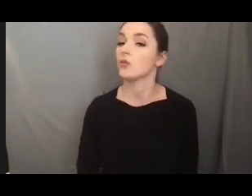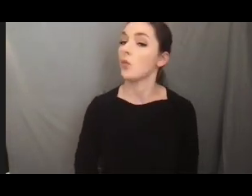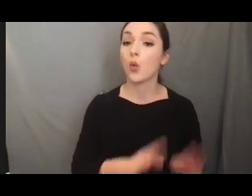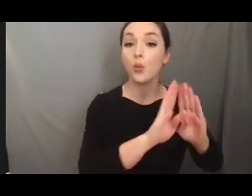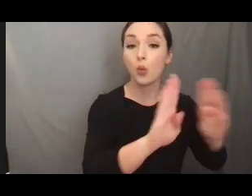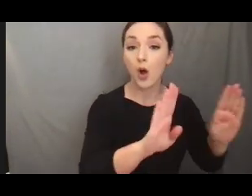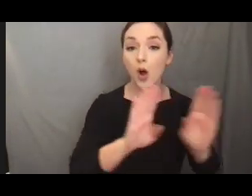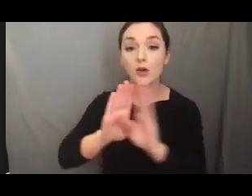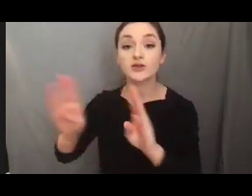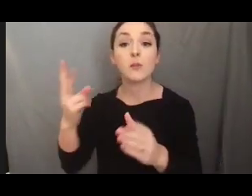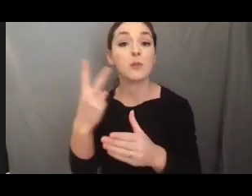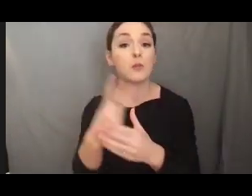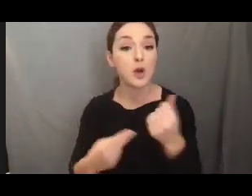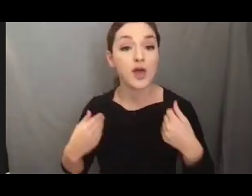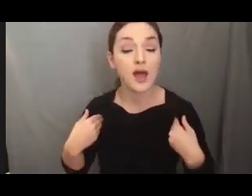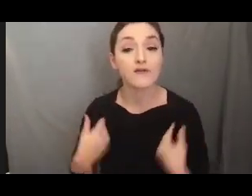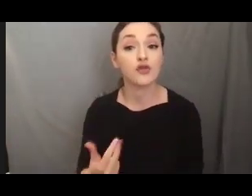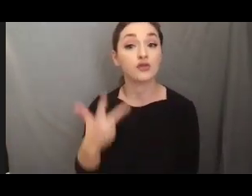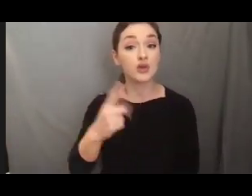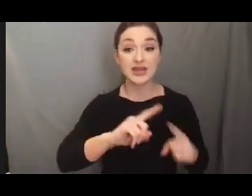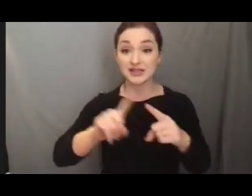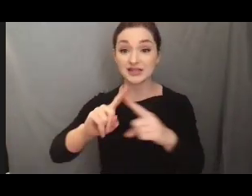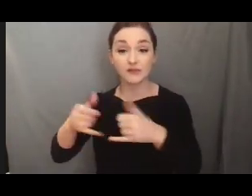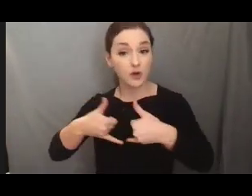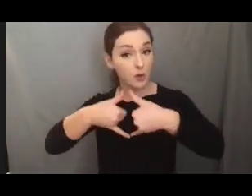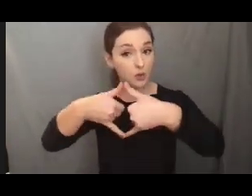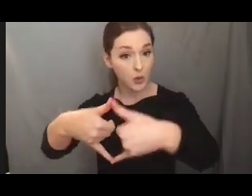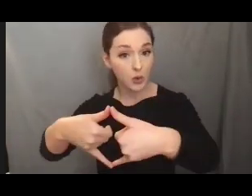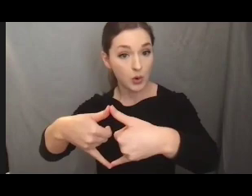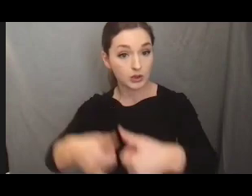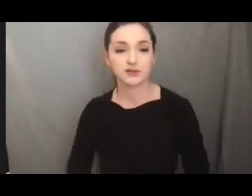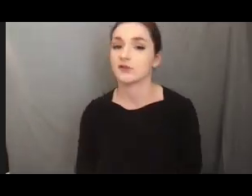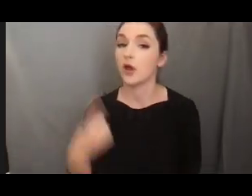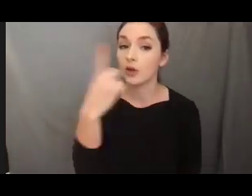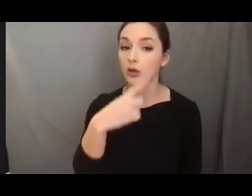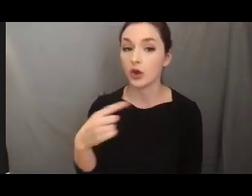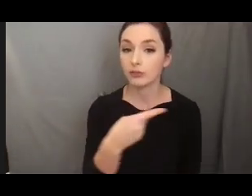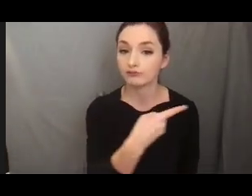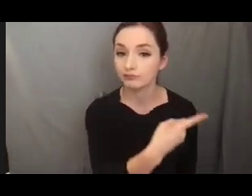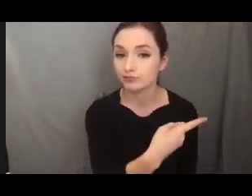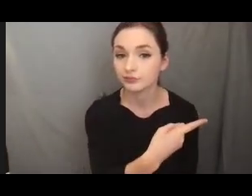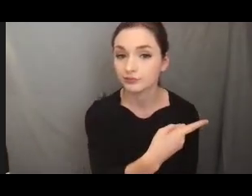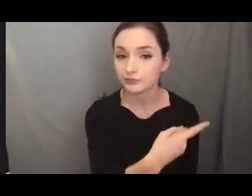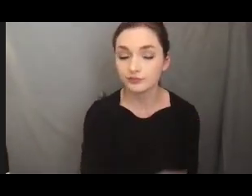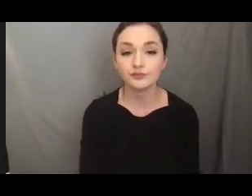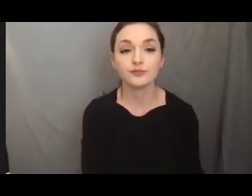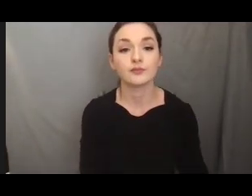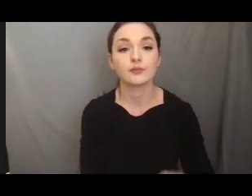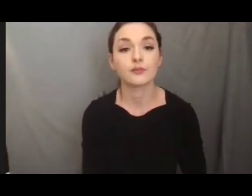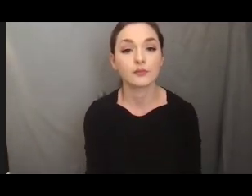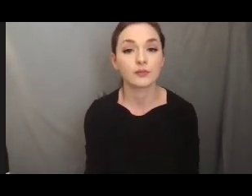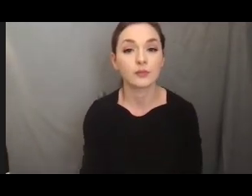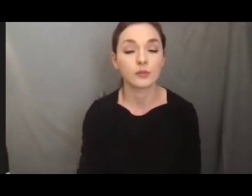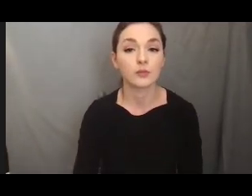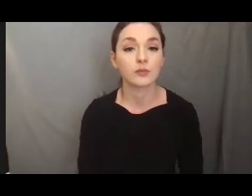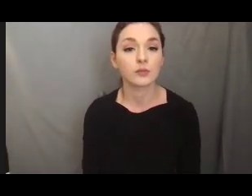3 different, you'll notice there's 3 different awards. There's one that looks like that, one here, and one here. And if we come over here, there's